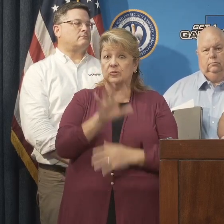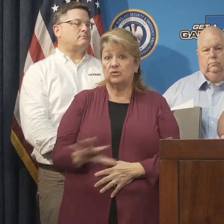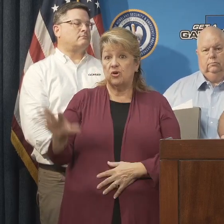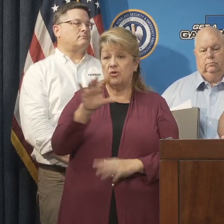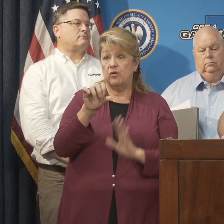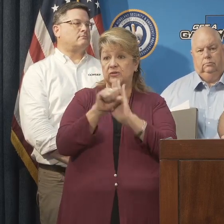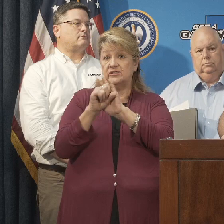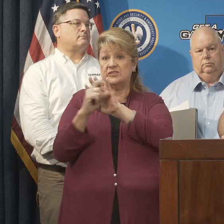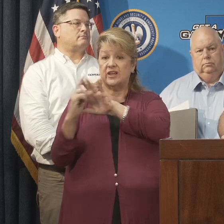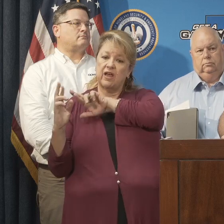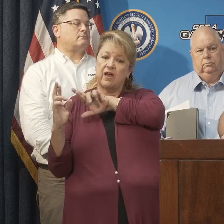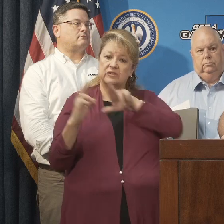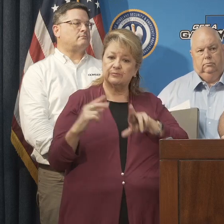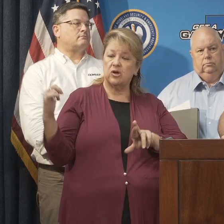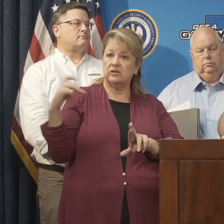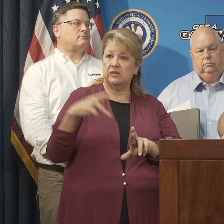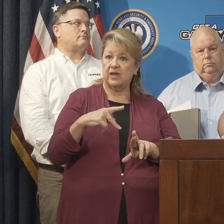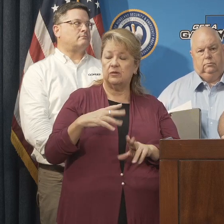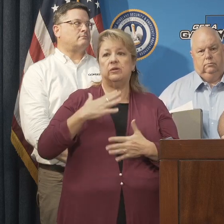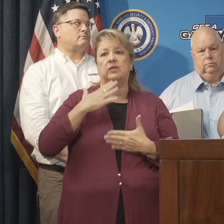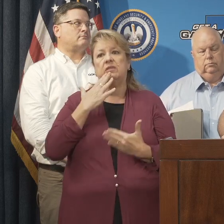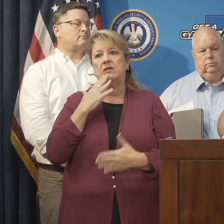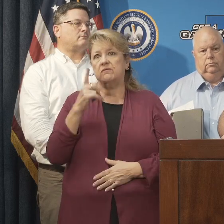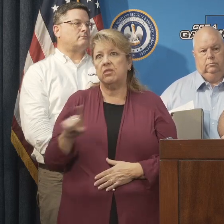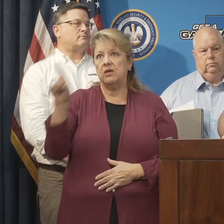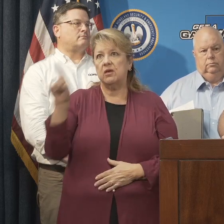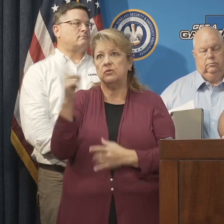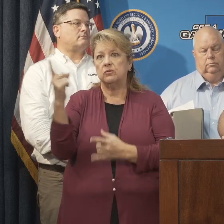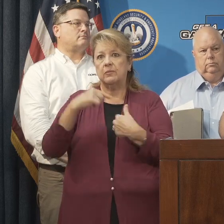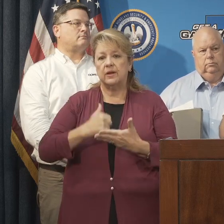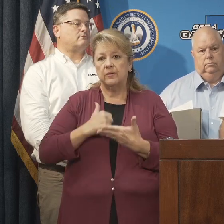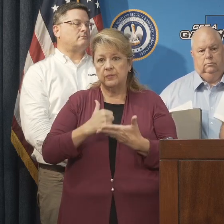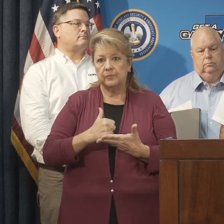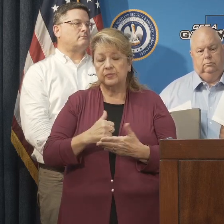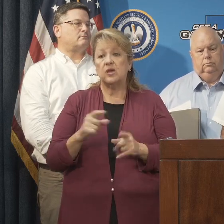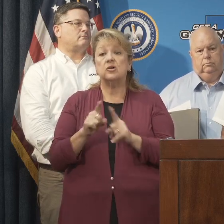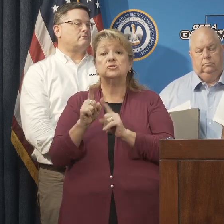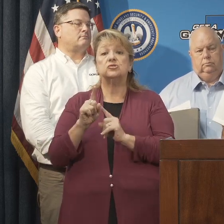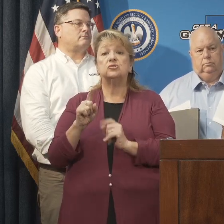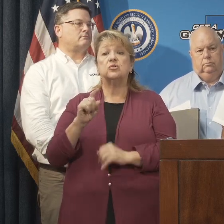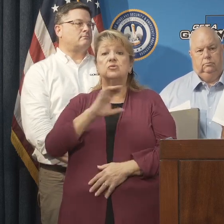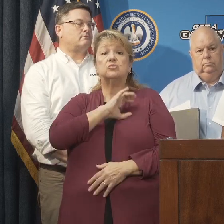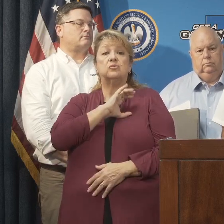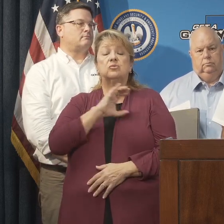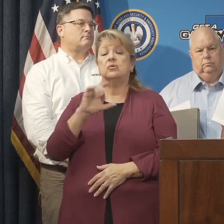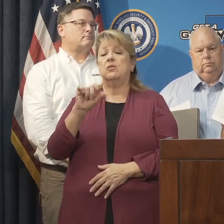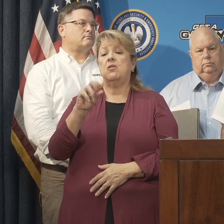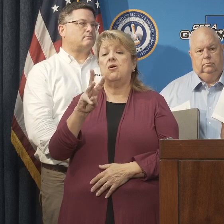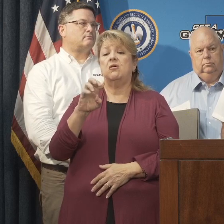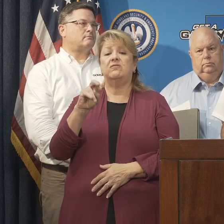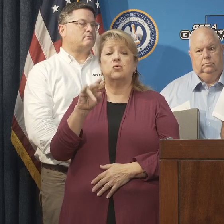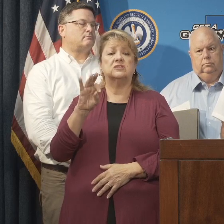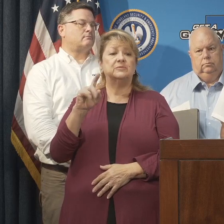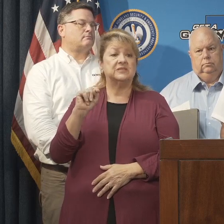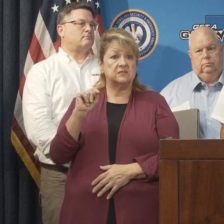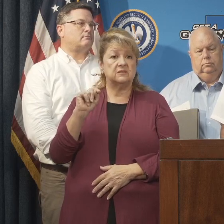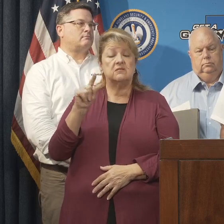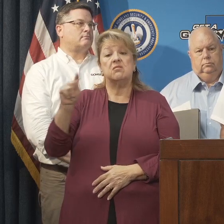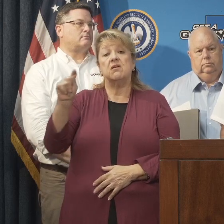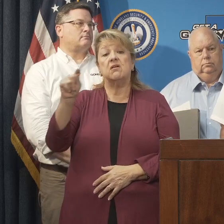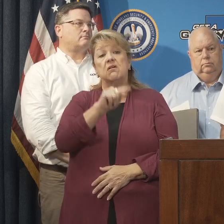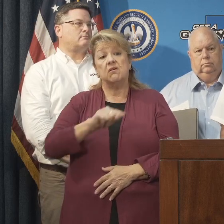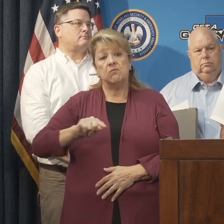have responded to that, and we're very thankful for them. We also have law enforcement officers who are out